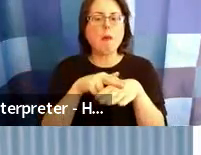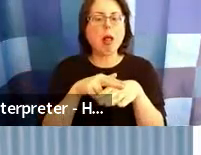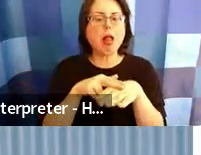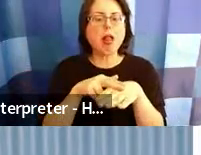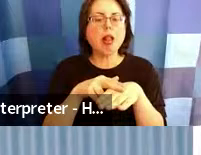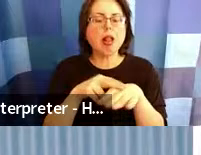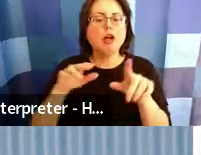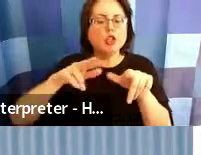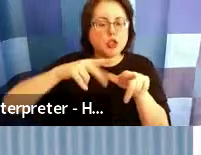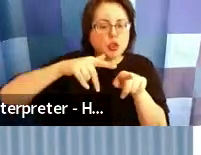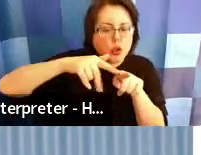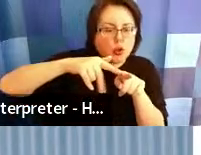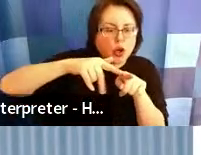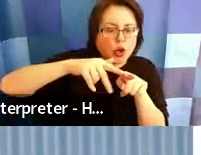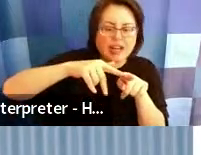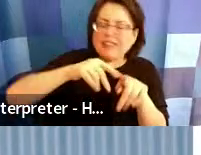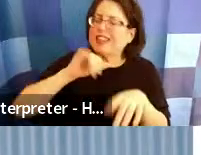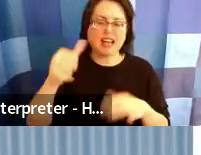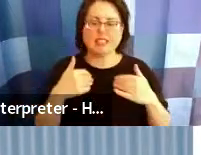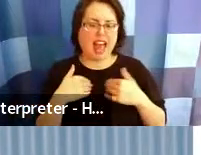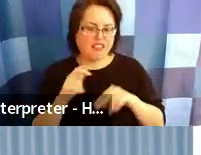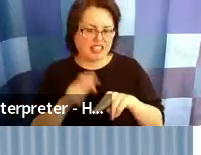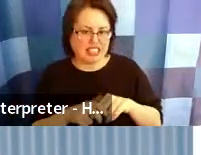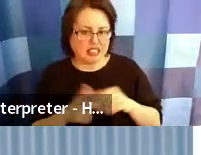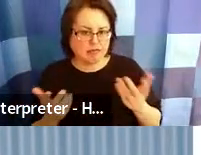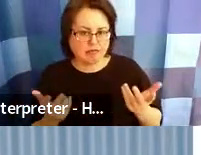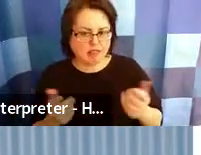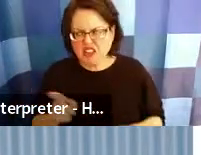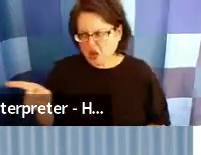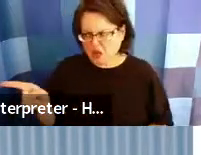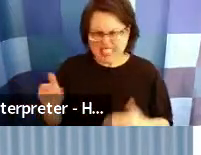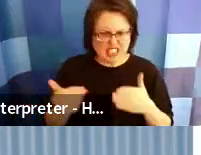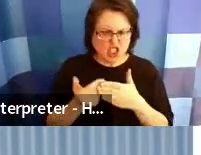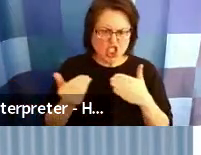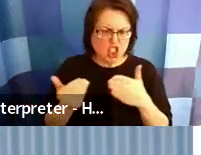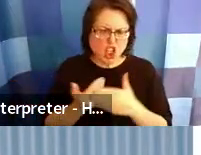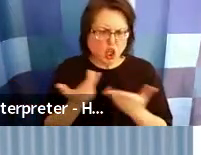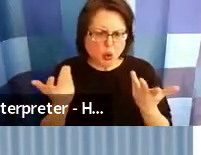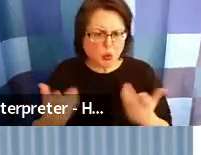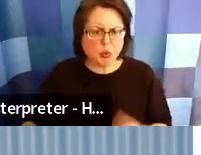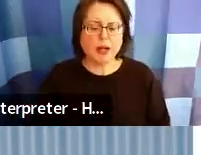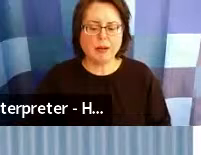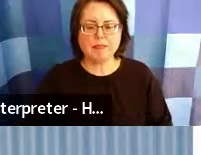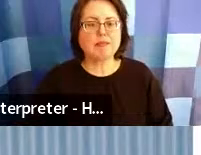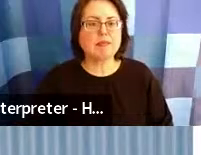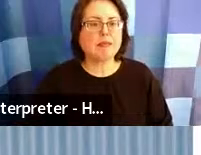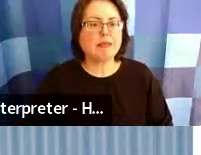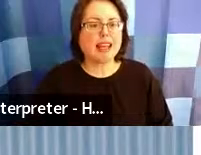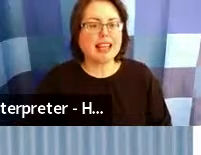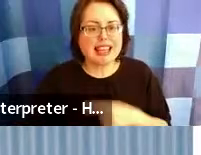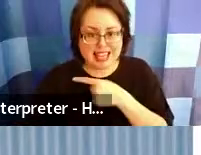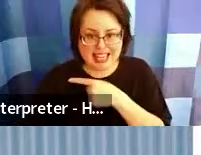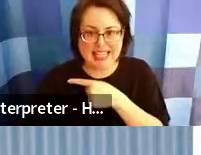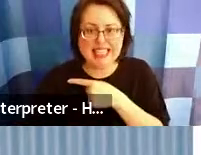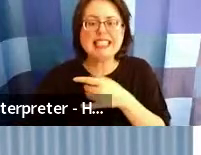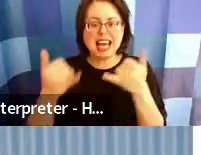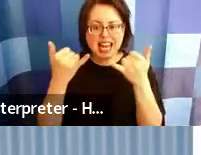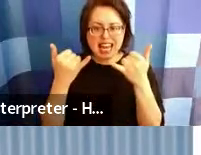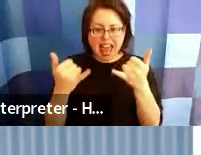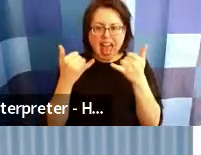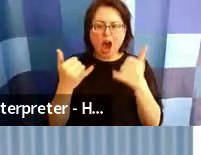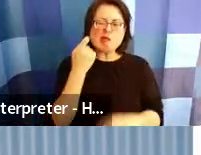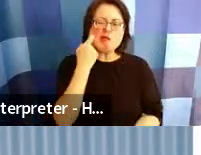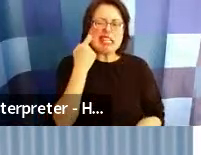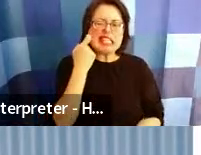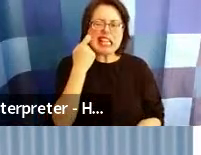today that do not feature the seat. This is a new offering. This is something that is now deployed in San Francisco within the last few